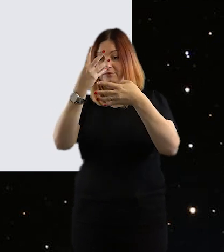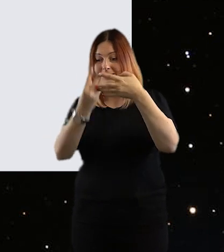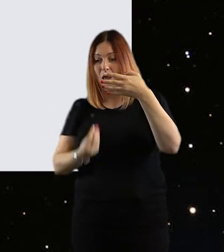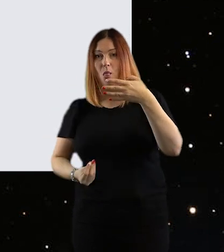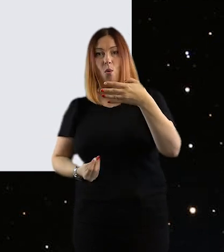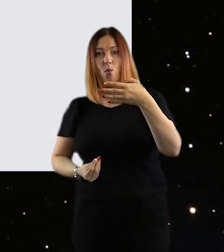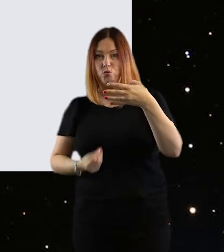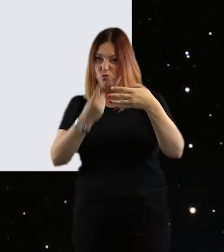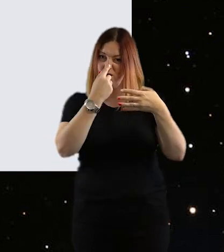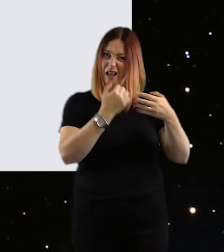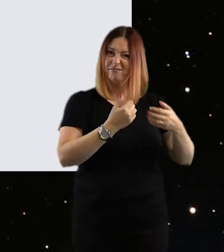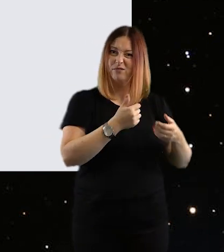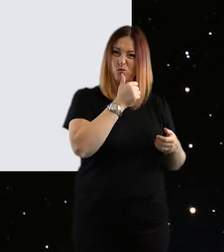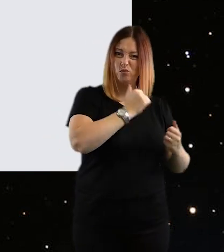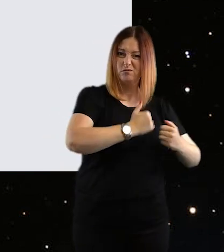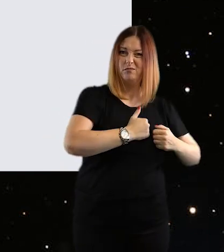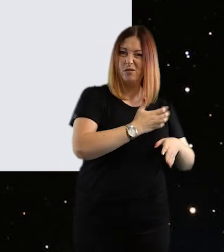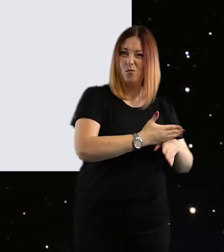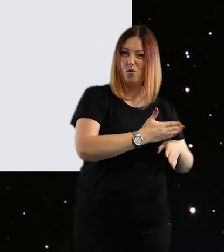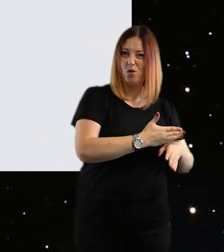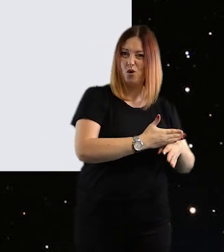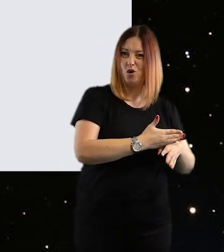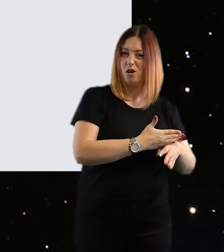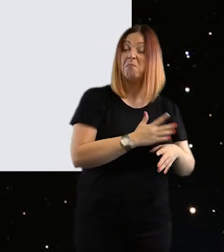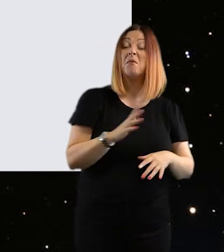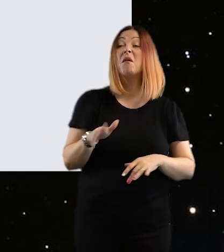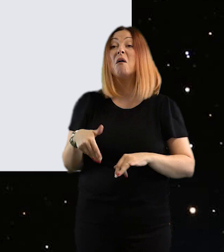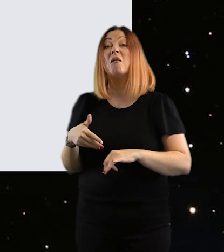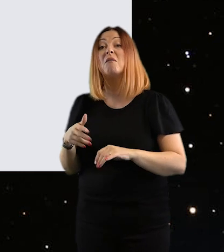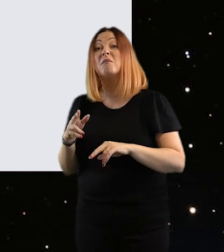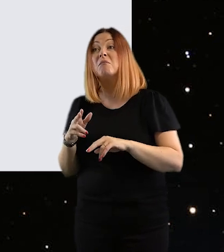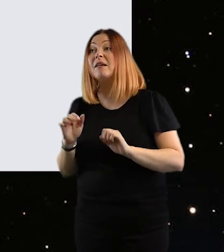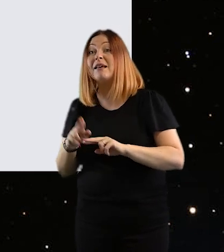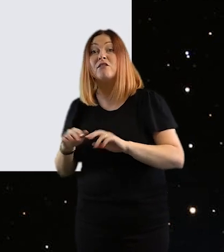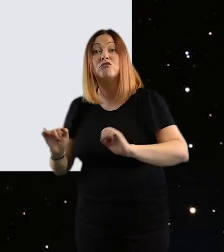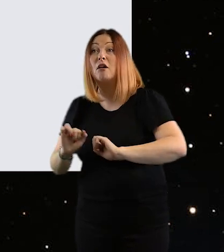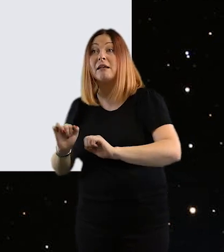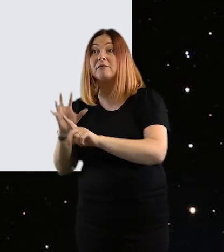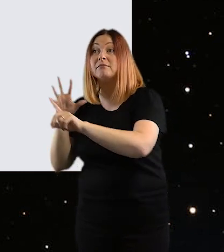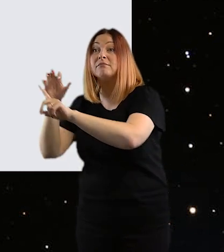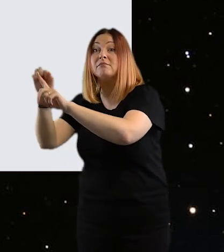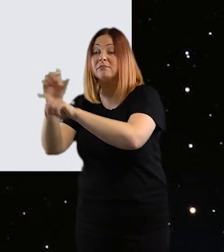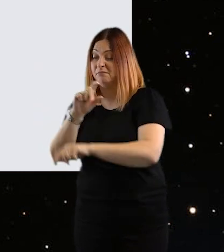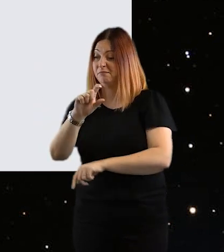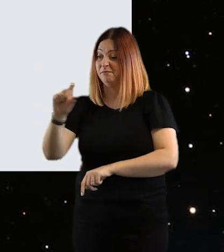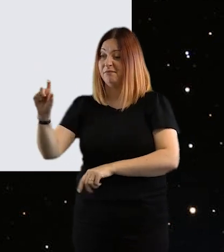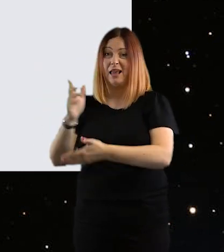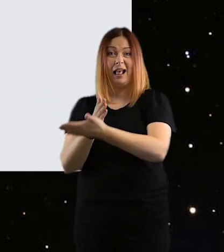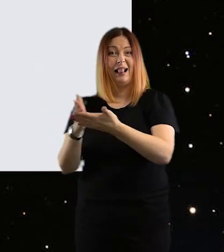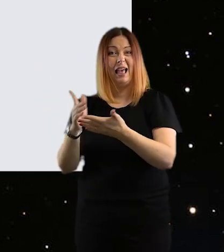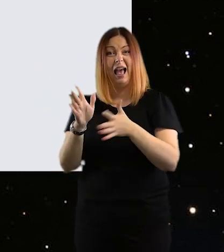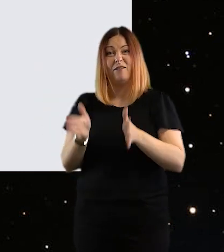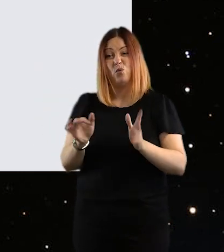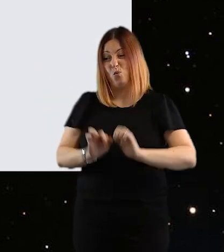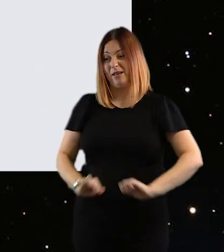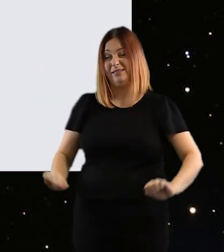observed, obviously the observed section remains blank and we play a waiting game. If we decide we no longer want that observation to go ahead,